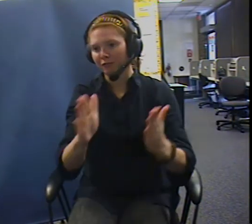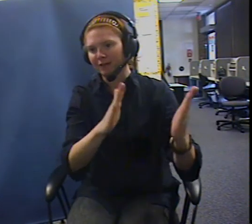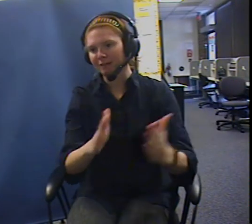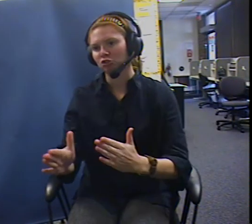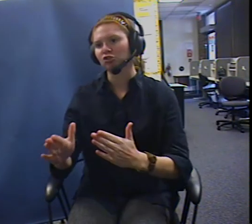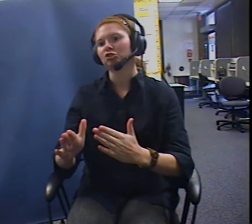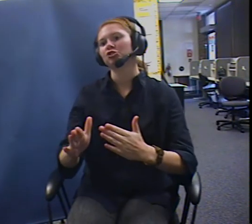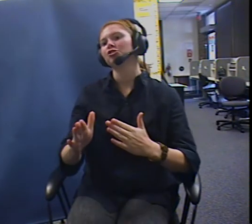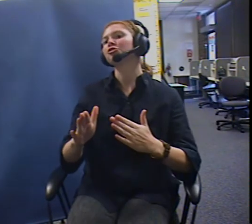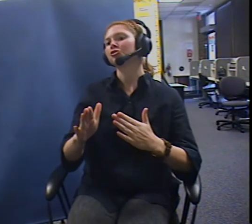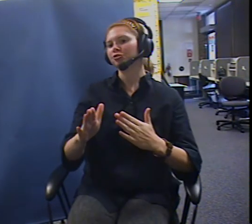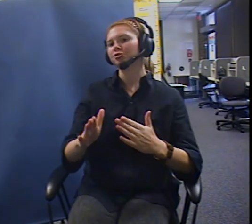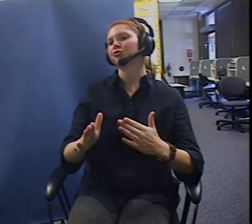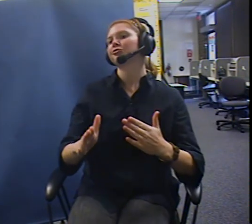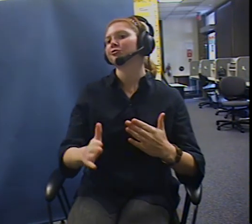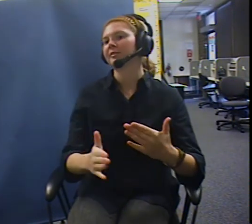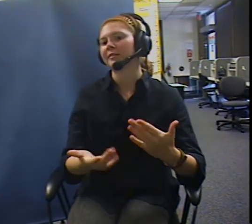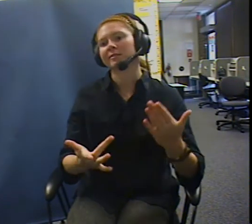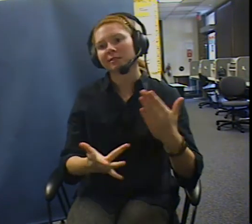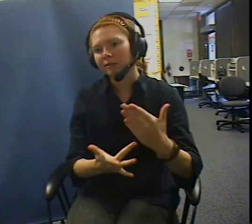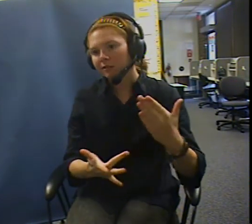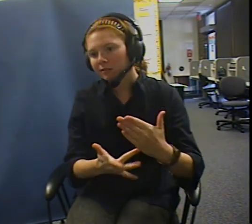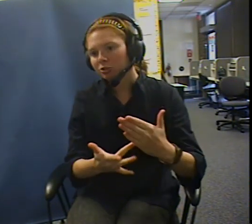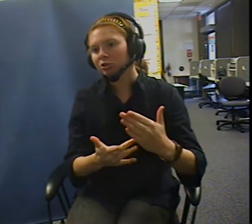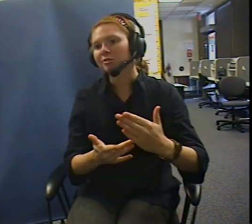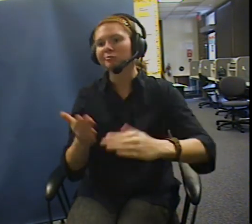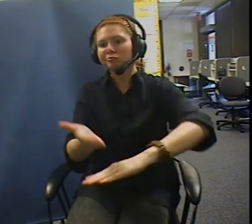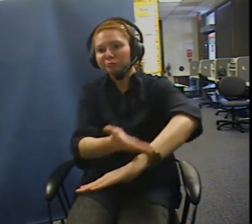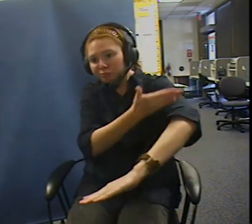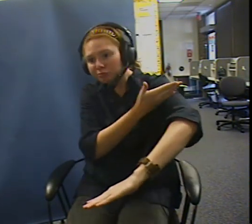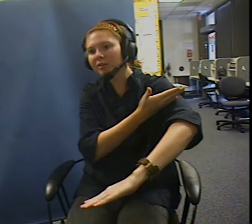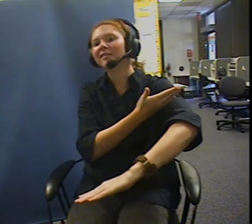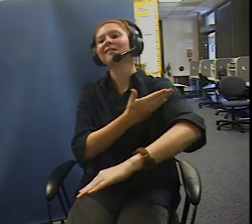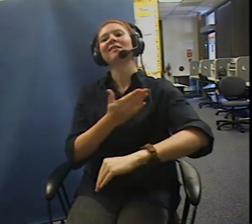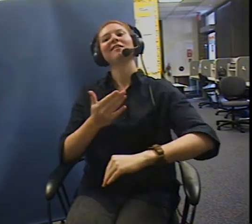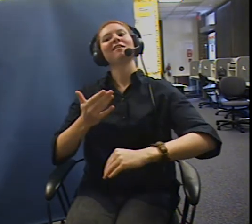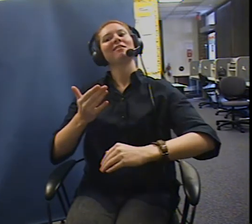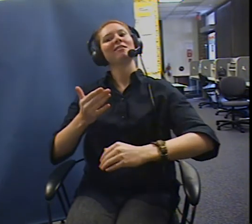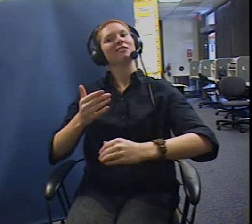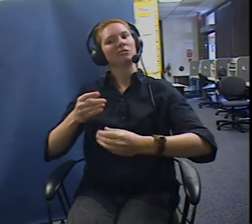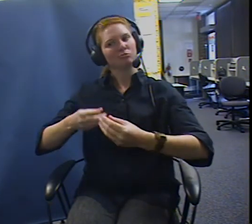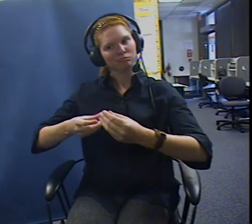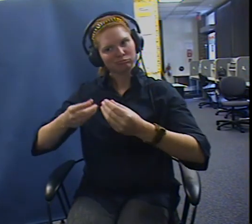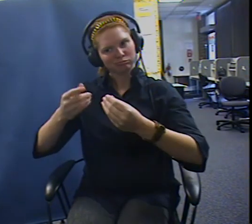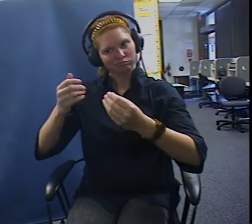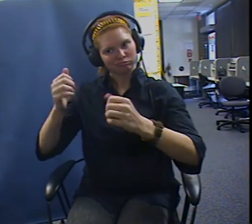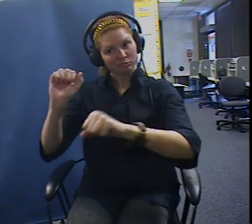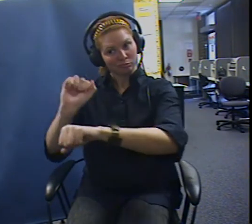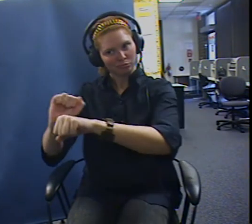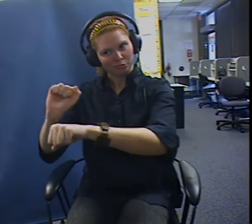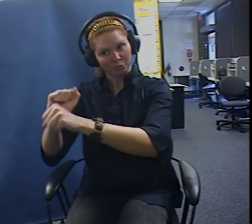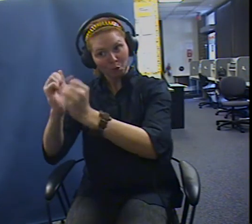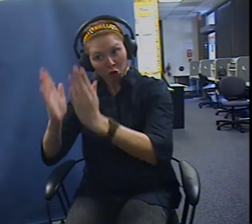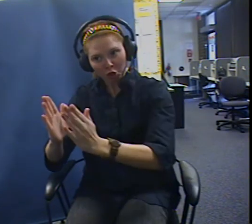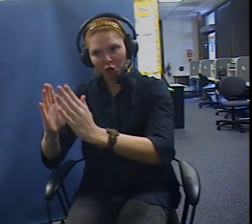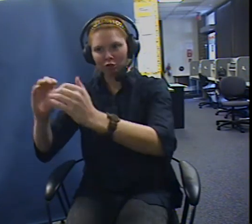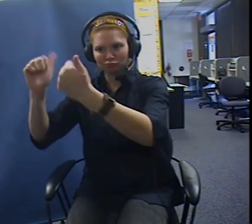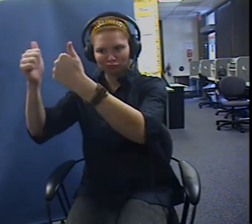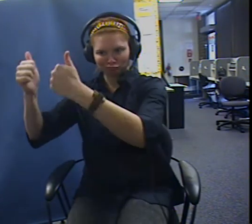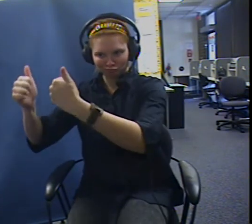workers per unit of output, and so manufacturing employment is down overall. And that's particularly